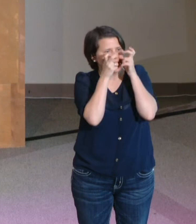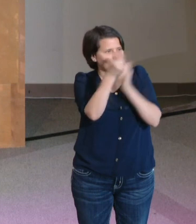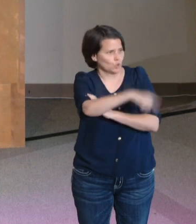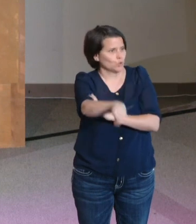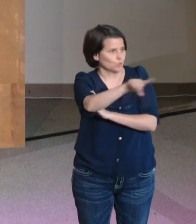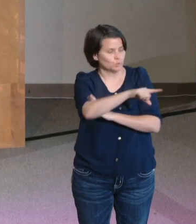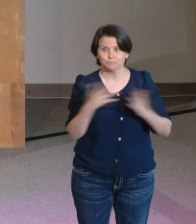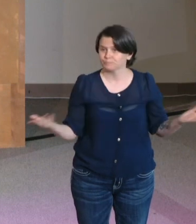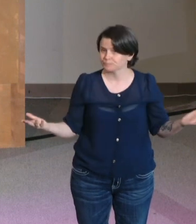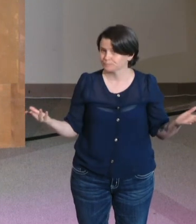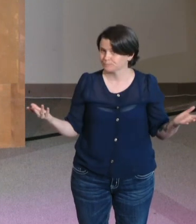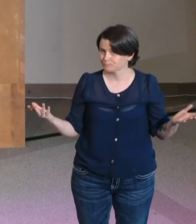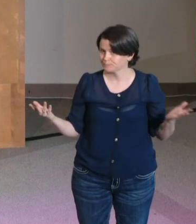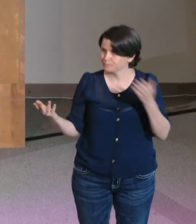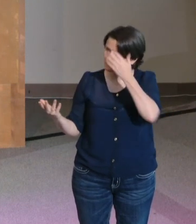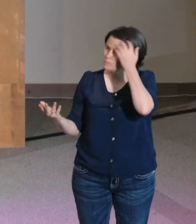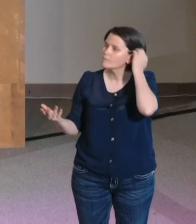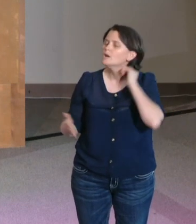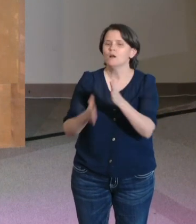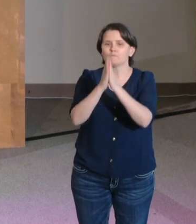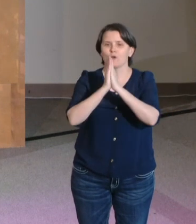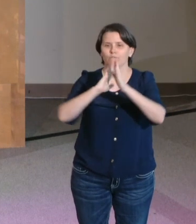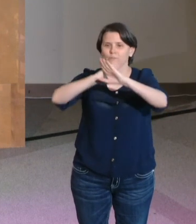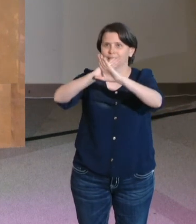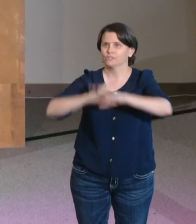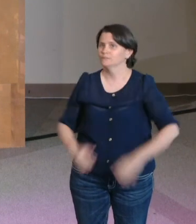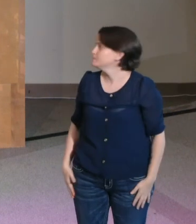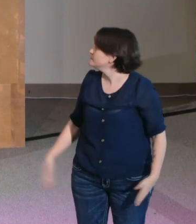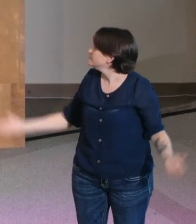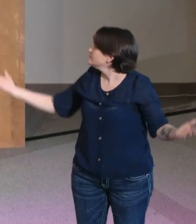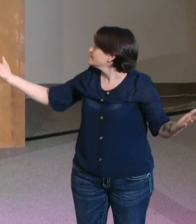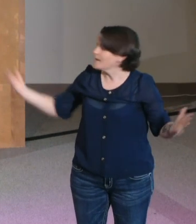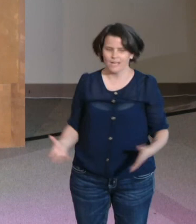Okay? All right, perfect protection time. All right. Stay with me.